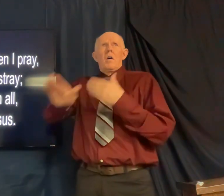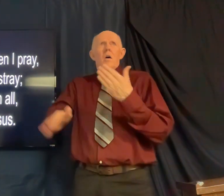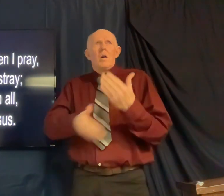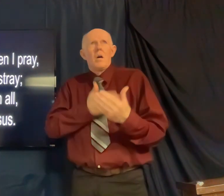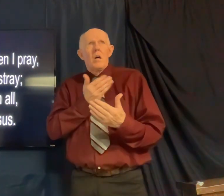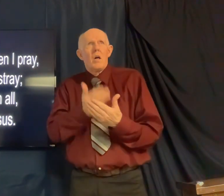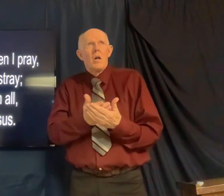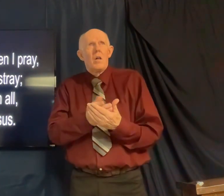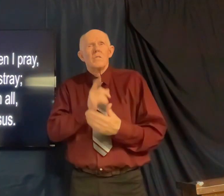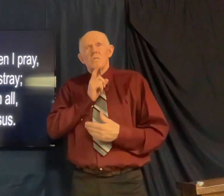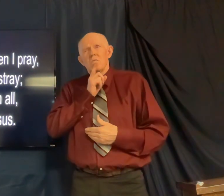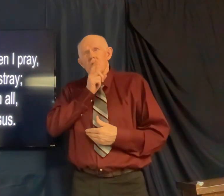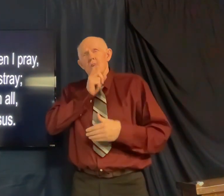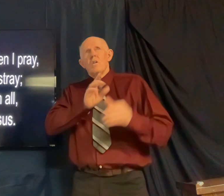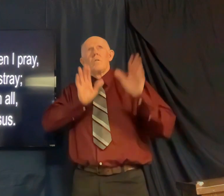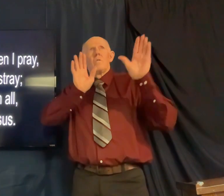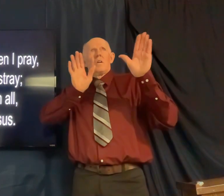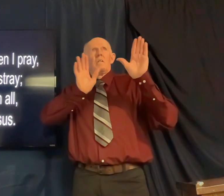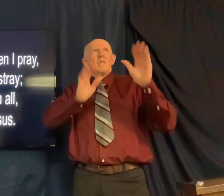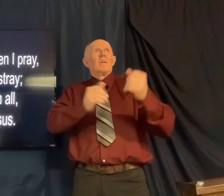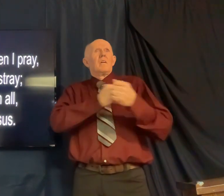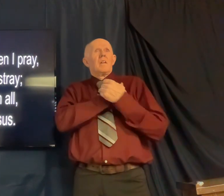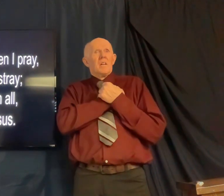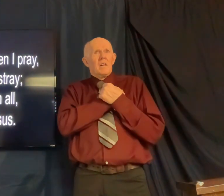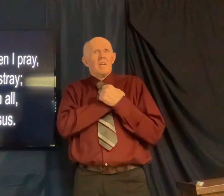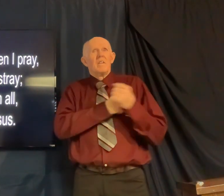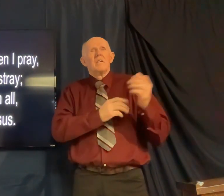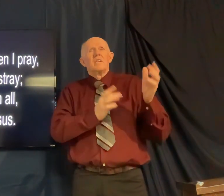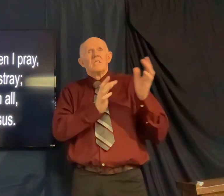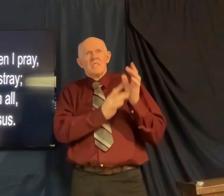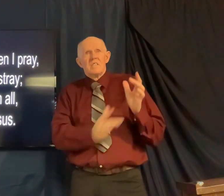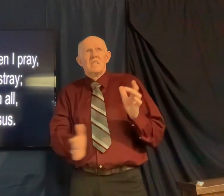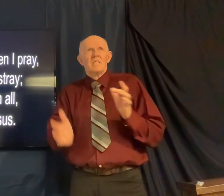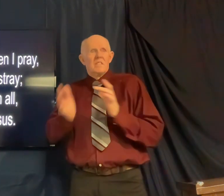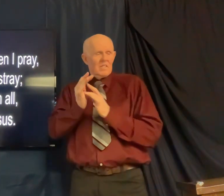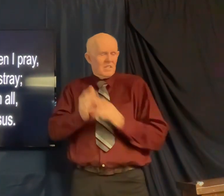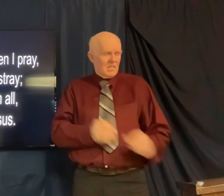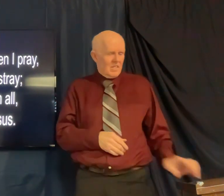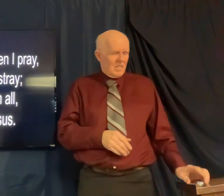all, true wonderful love of Jesus.